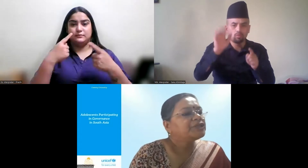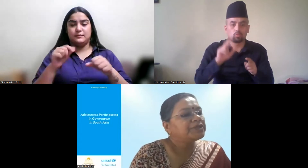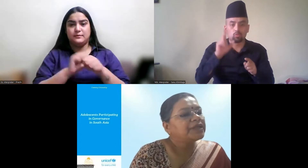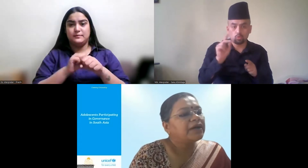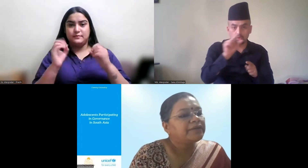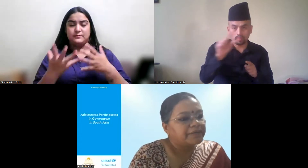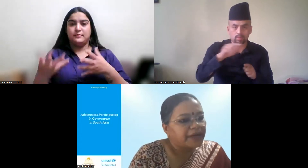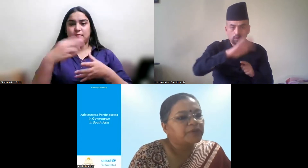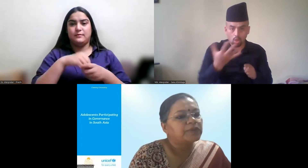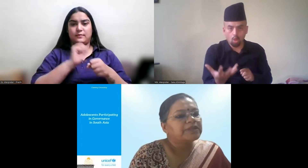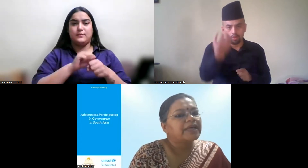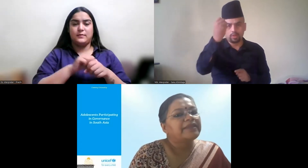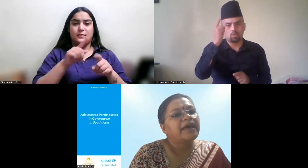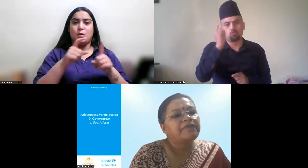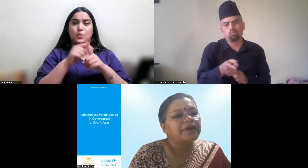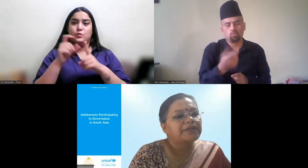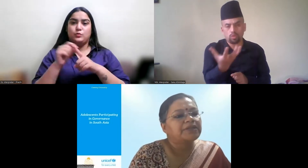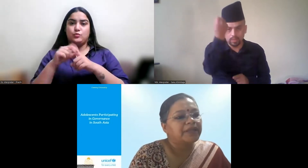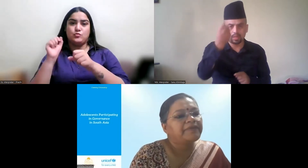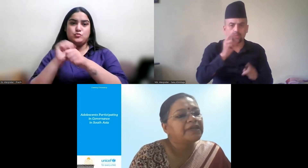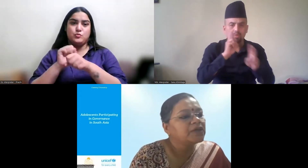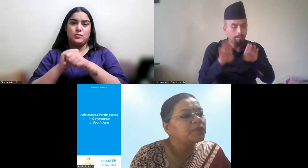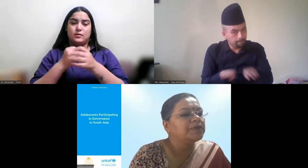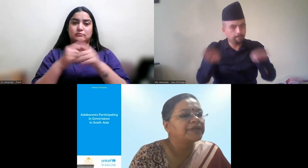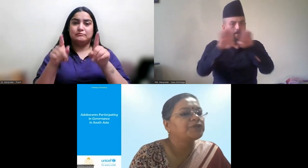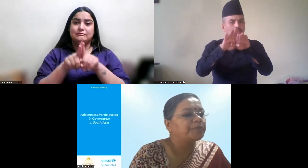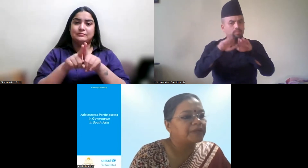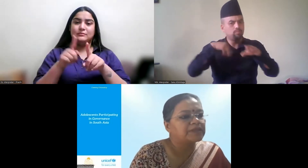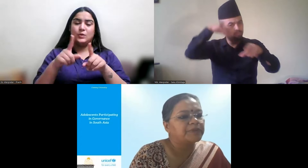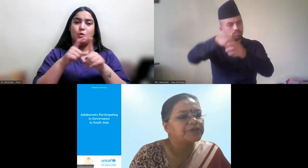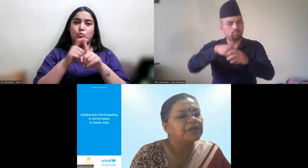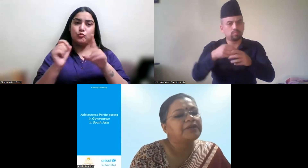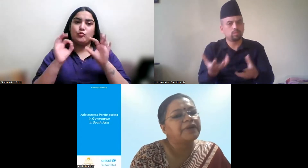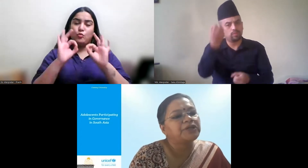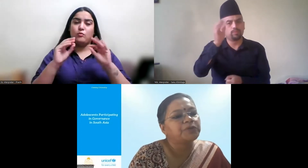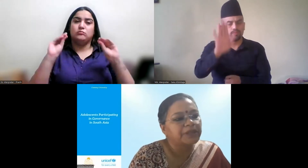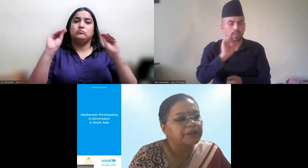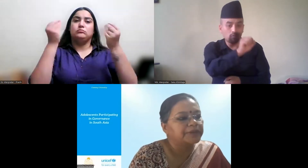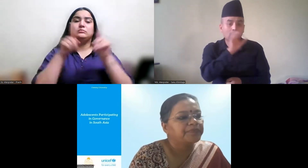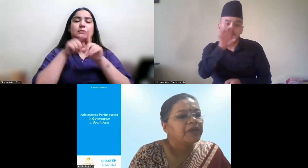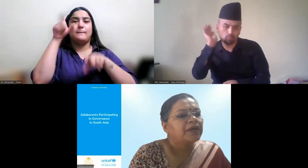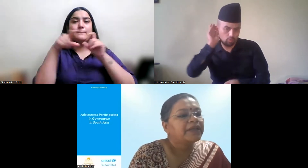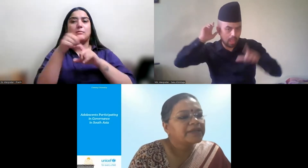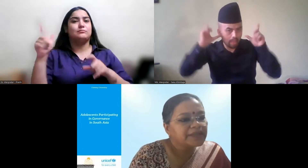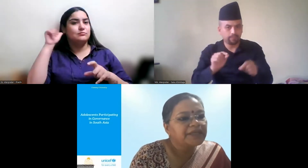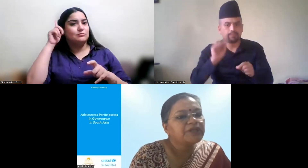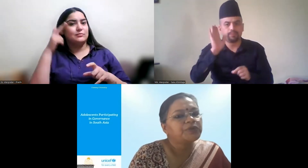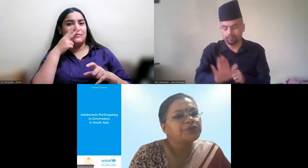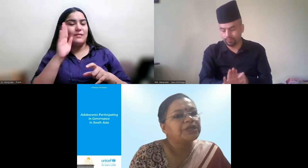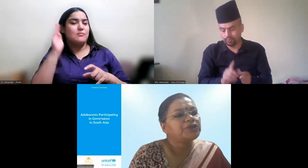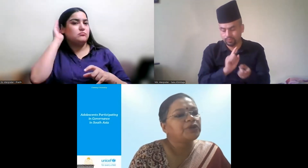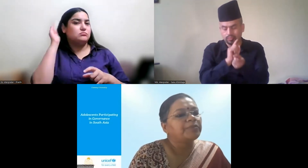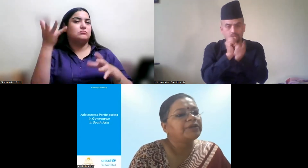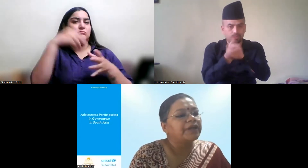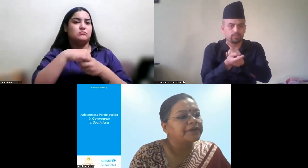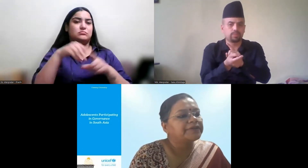Secondly, children are right holders, and they have an equal right to participation and a right to be heard. There is a need to